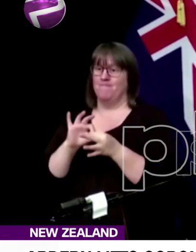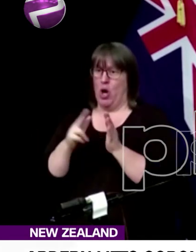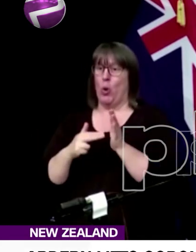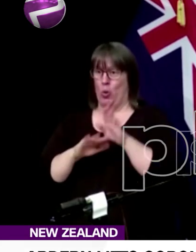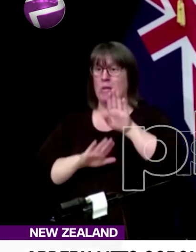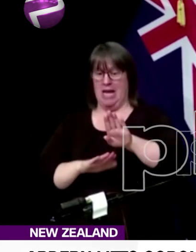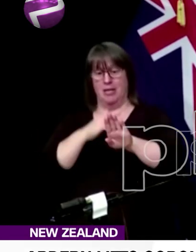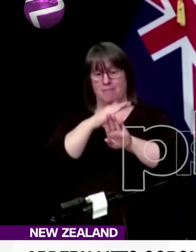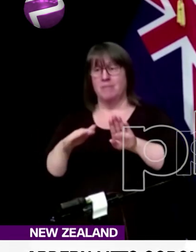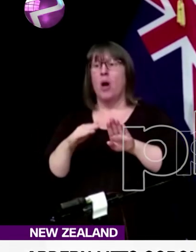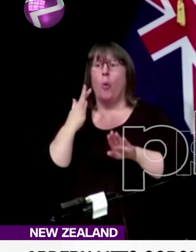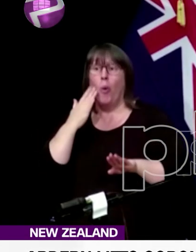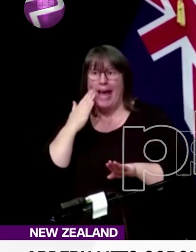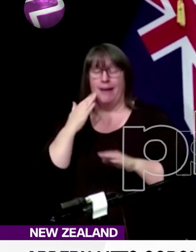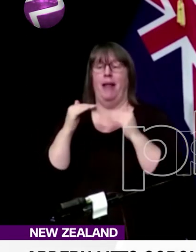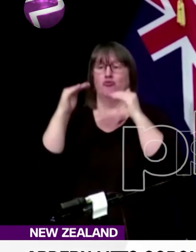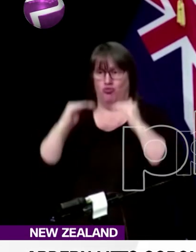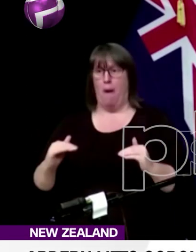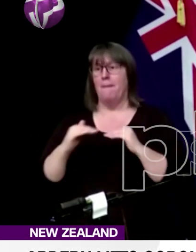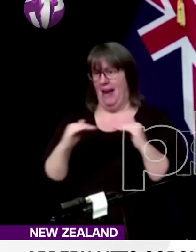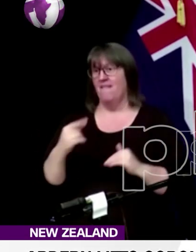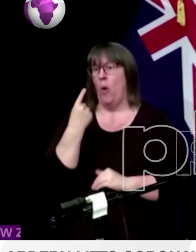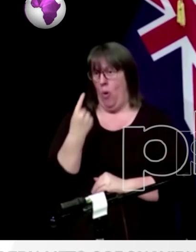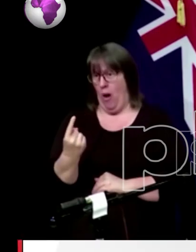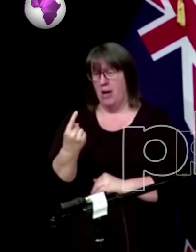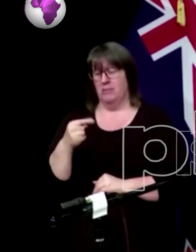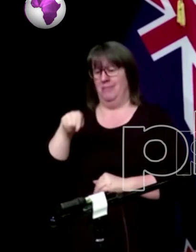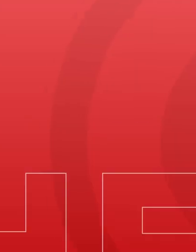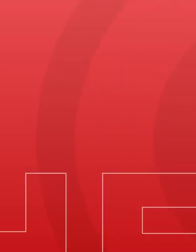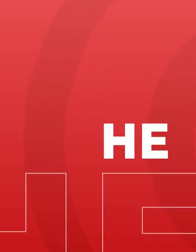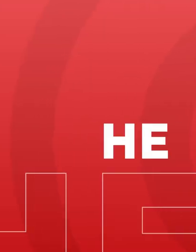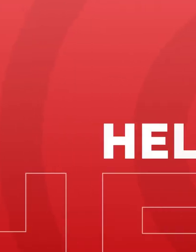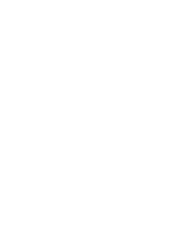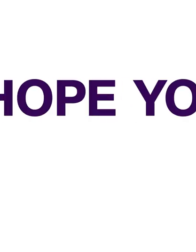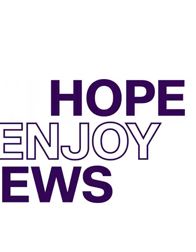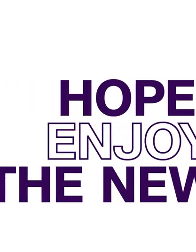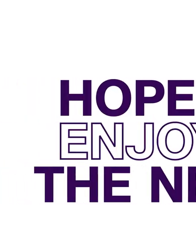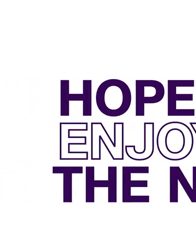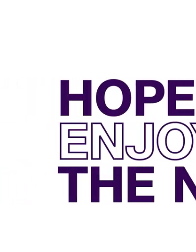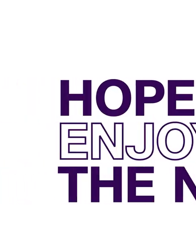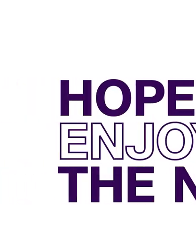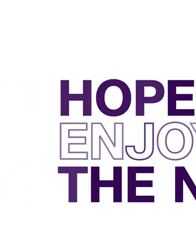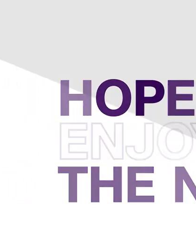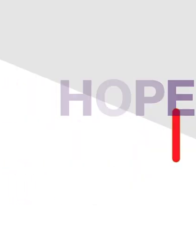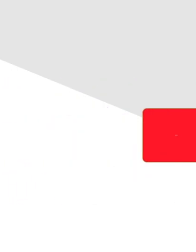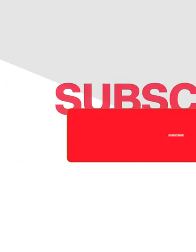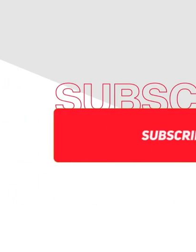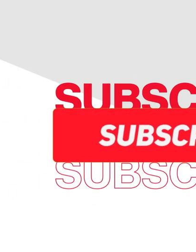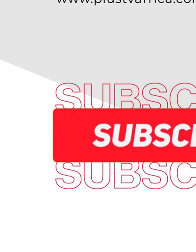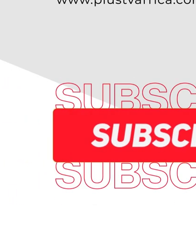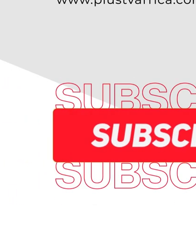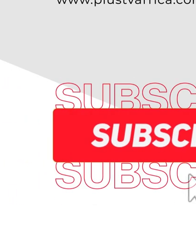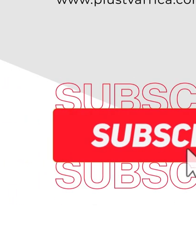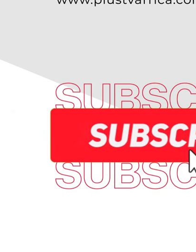level 1 from 11:59 p.m. this Wednesday, the 7th of October. Hello, hope you enjoyed the news. Please